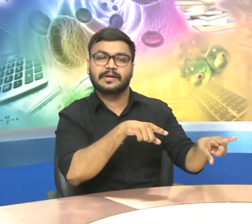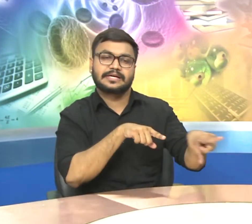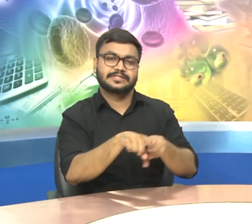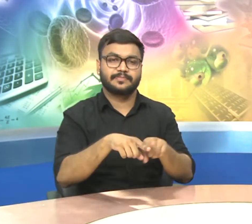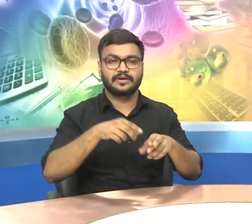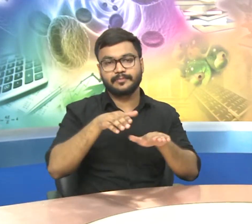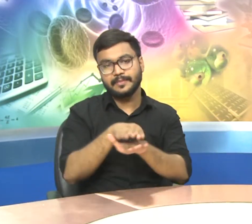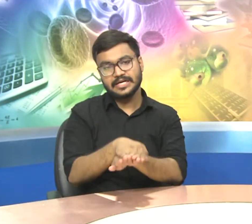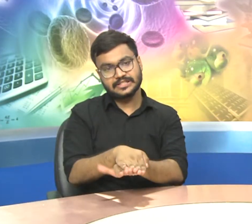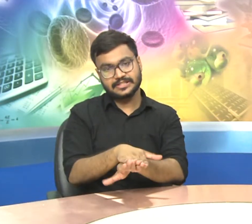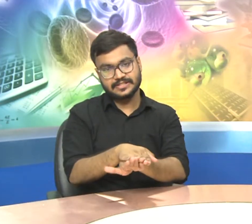fishes.